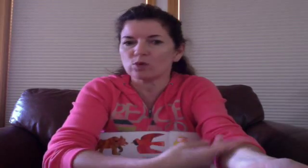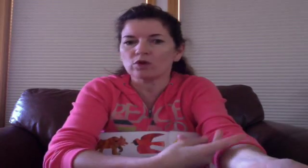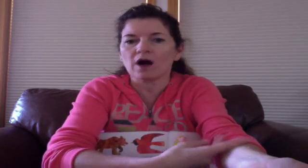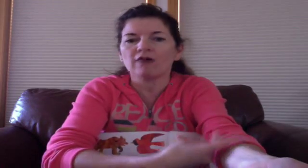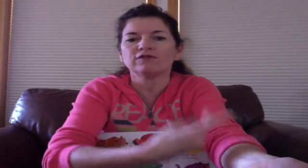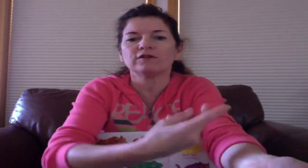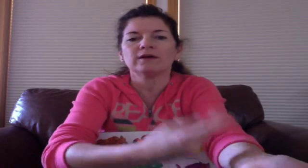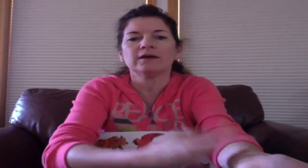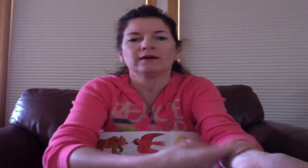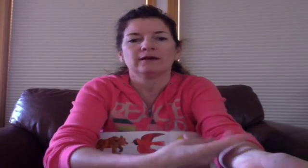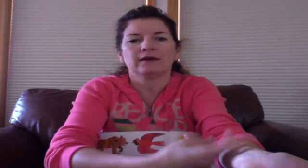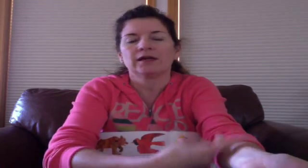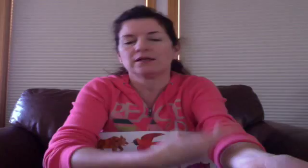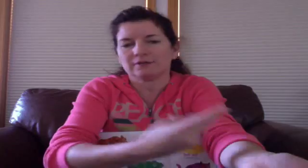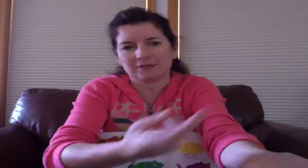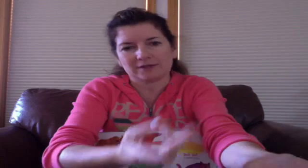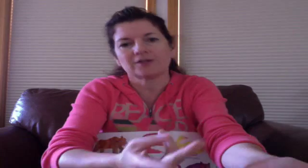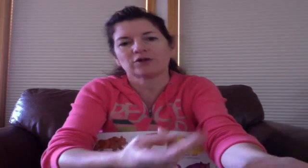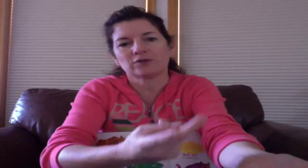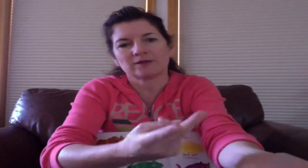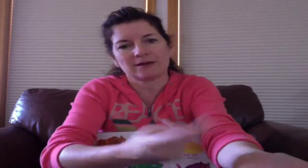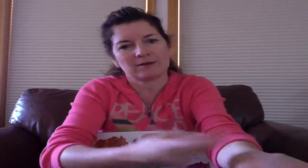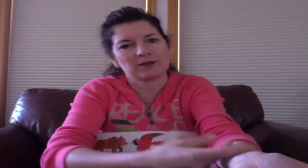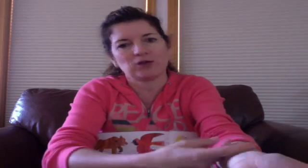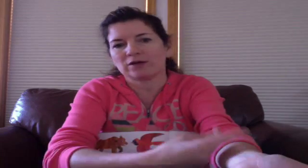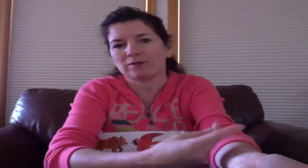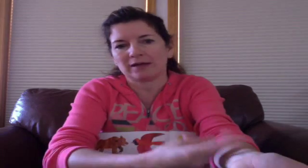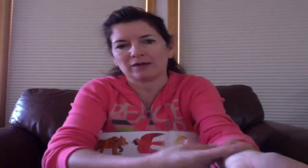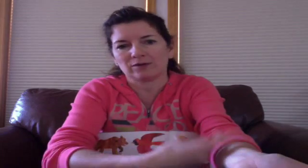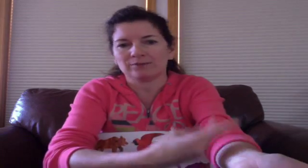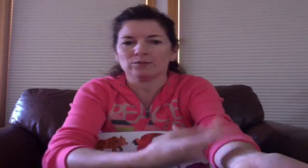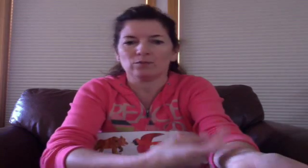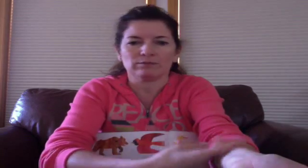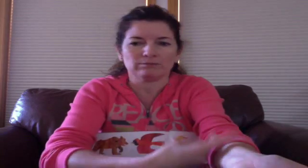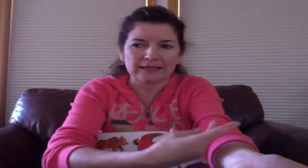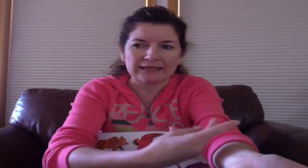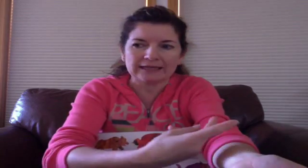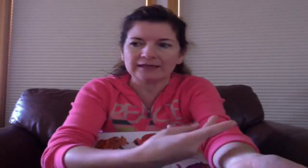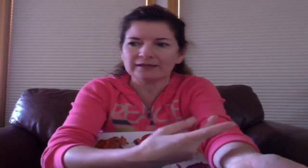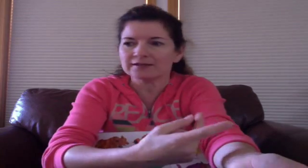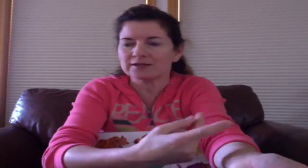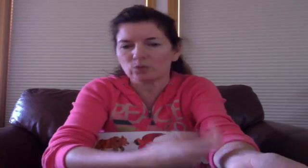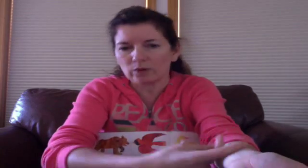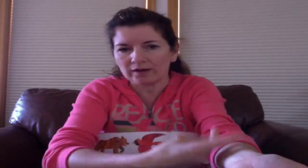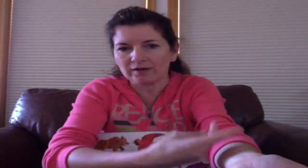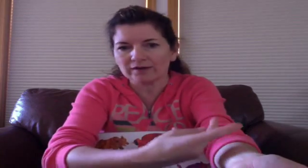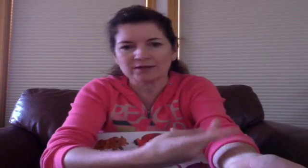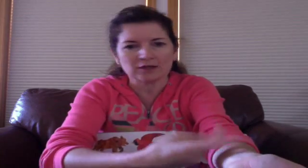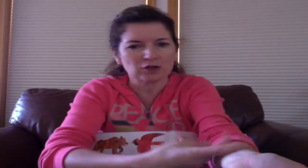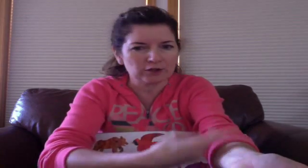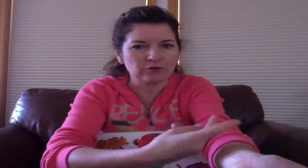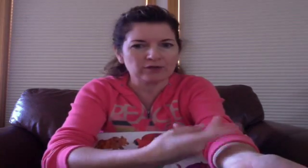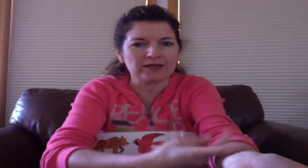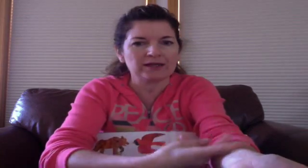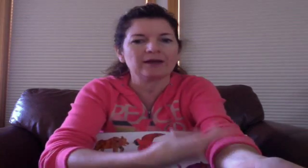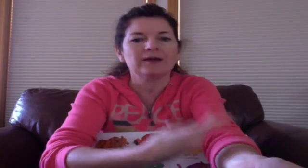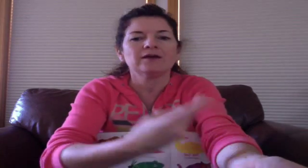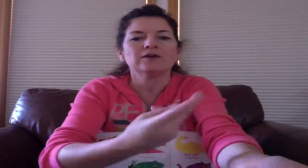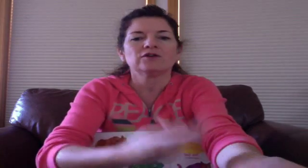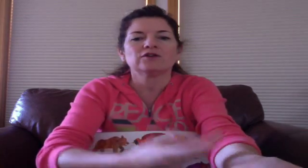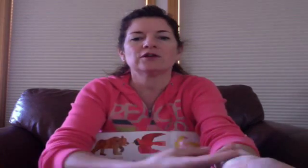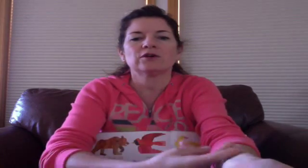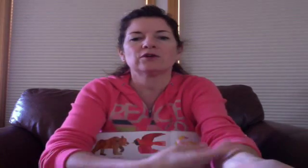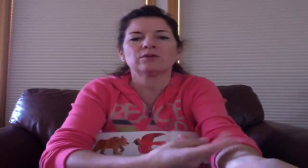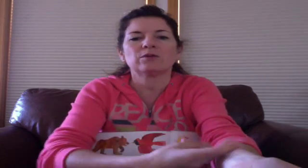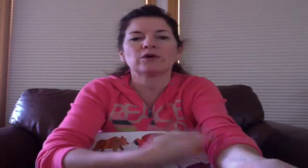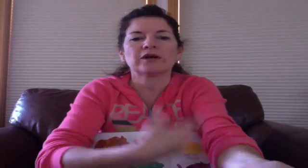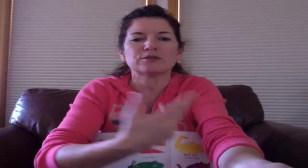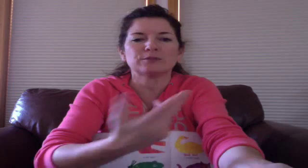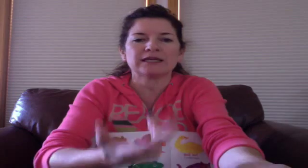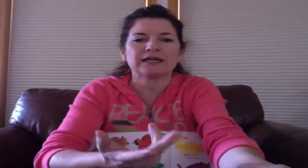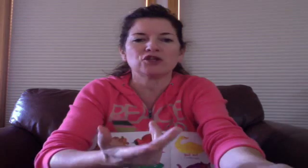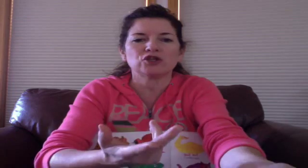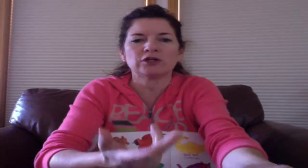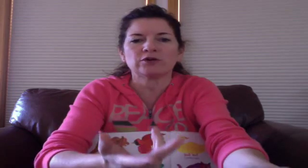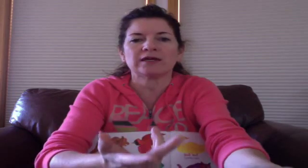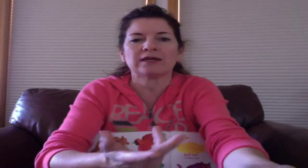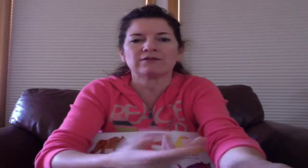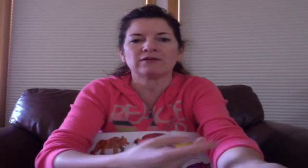off, and it doesn't hurt them, and you can make blankets and rugs and clothing. So the more explanation you can give them,